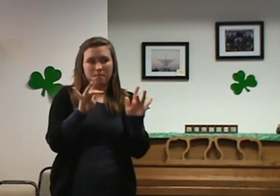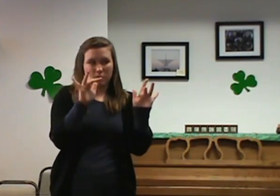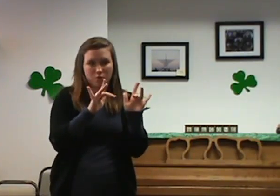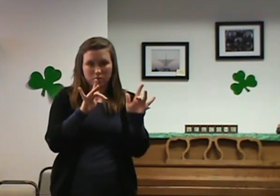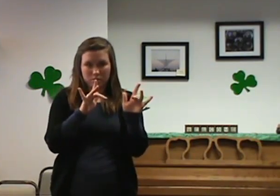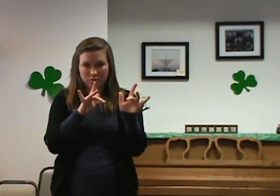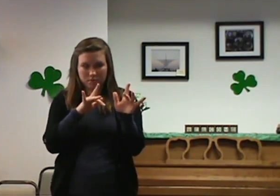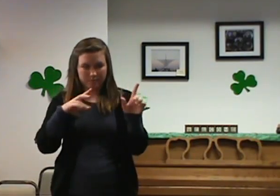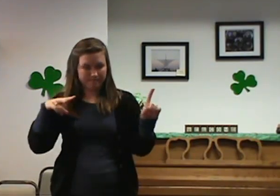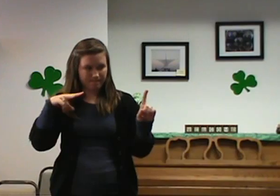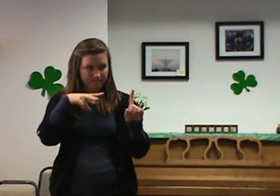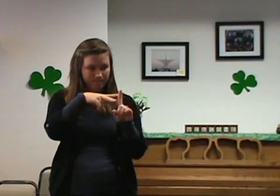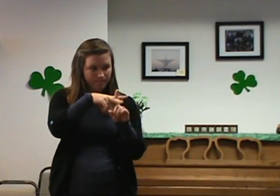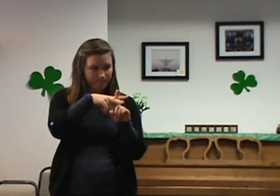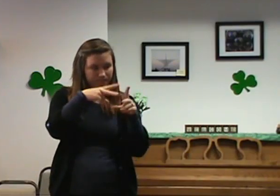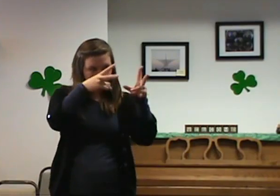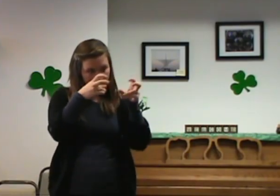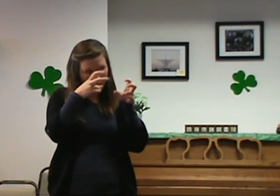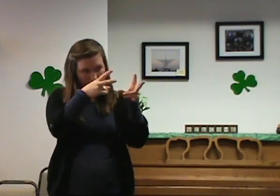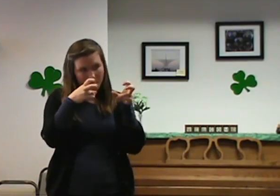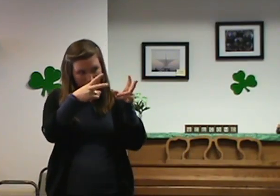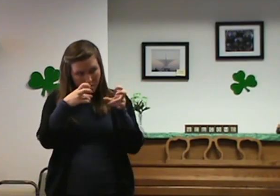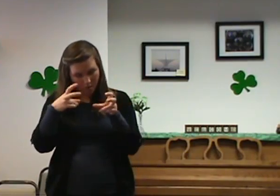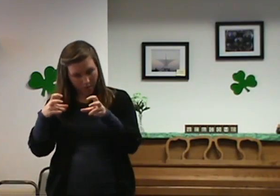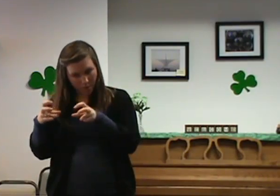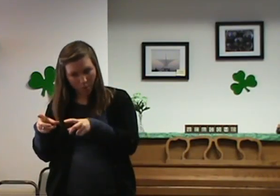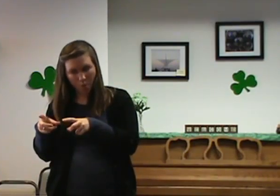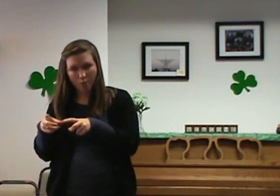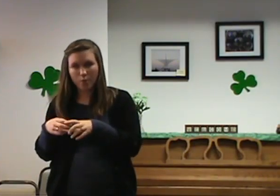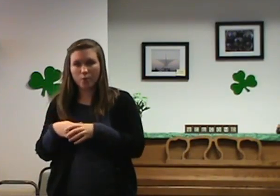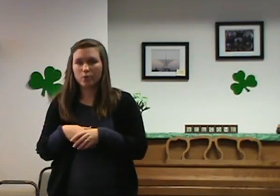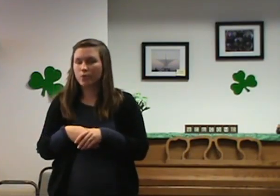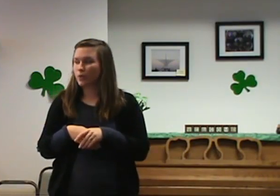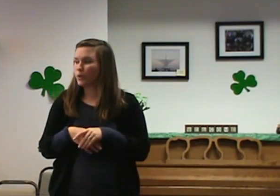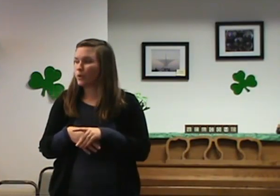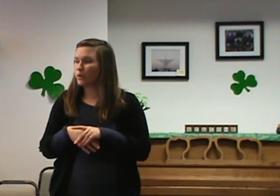so that you can, and it has the handle that